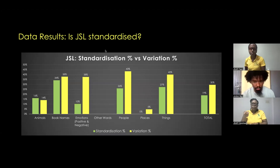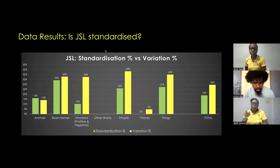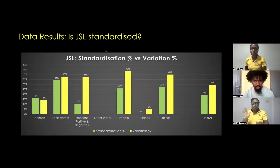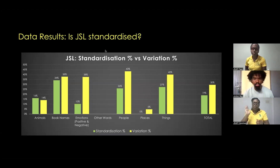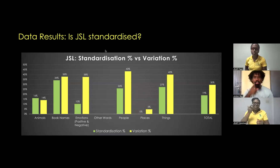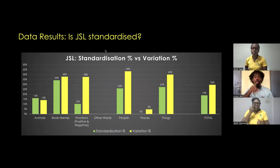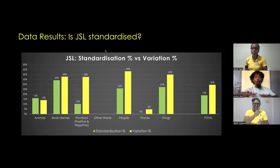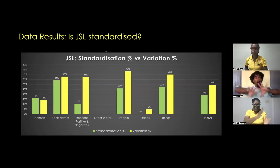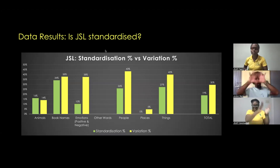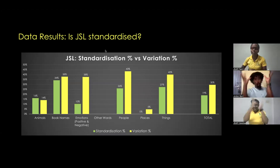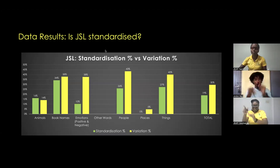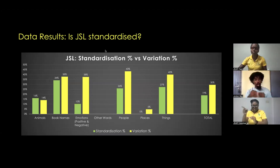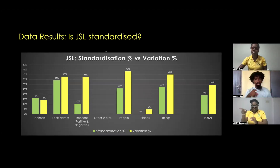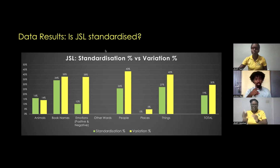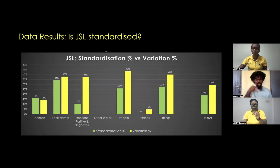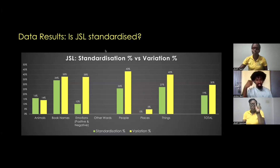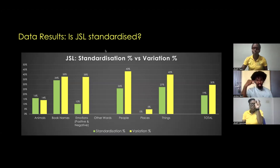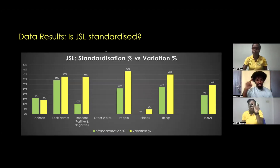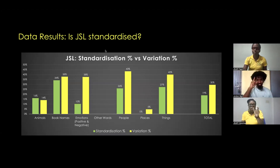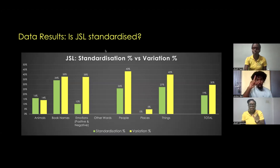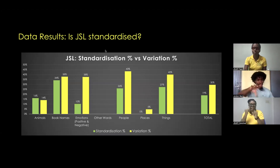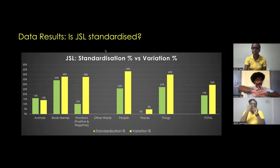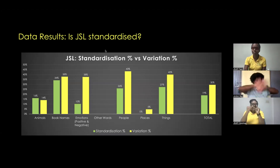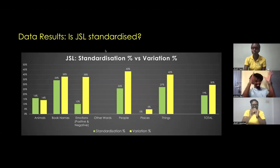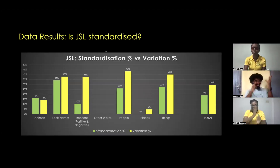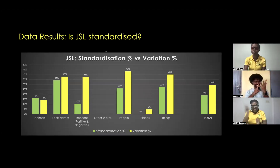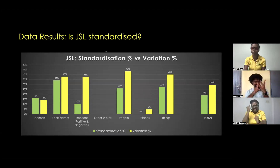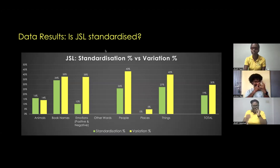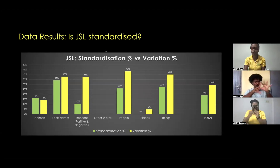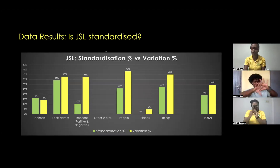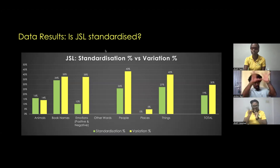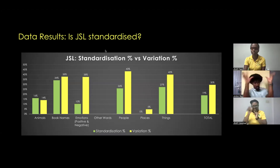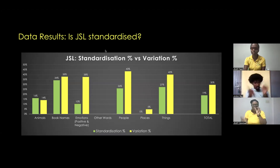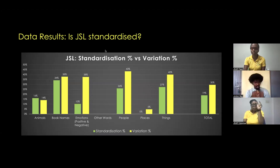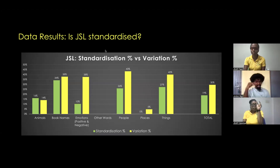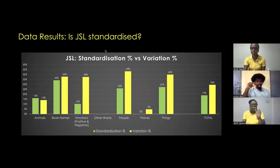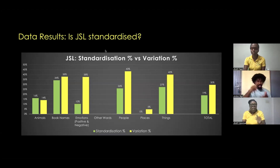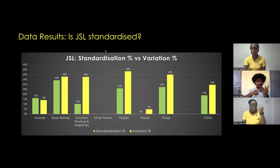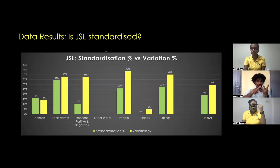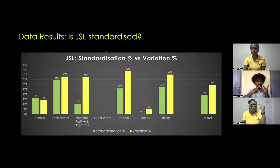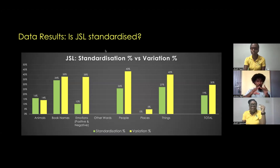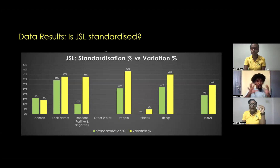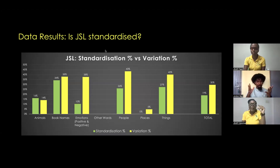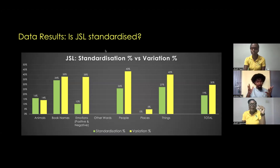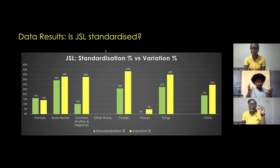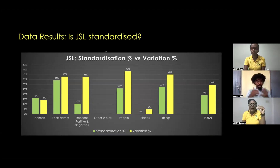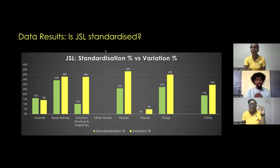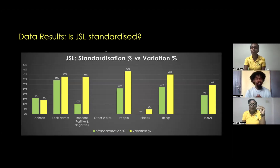when it comes to GSL being similar or variations, you realize the total bar,